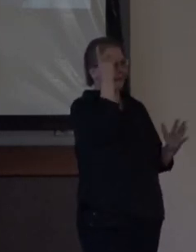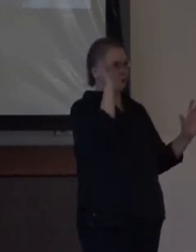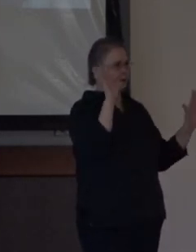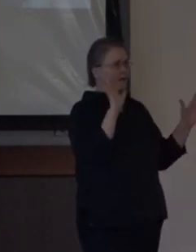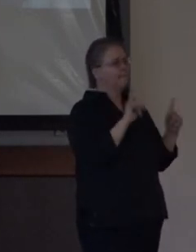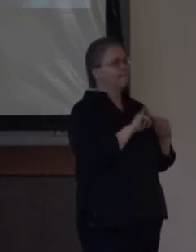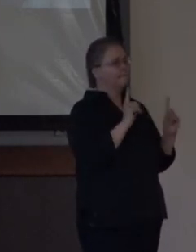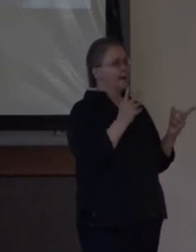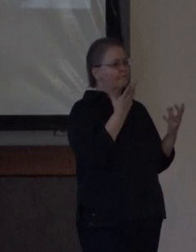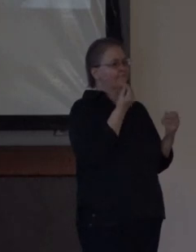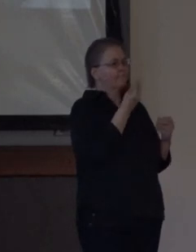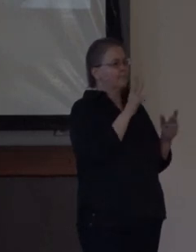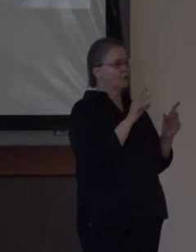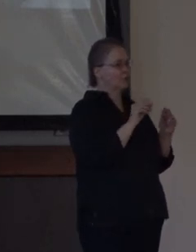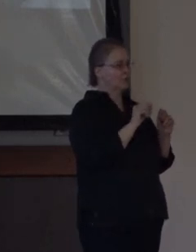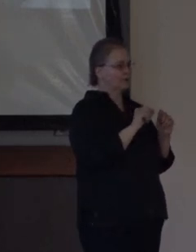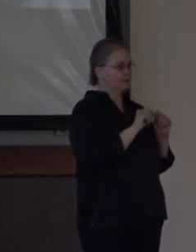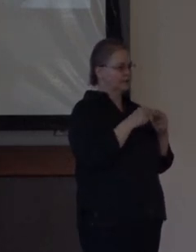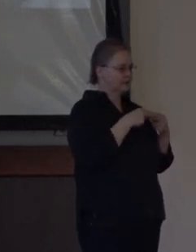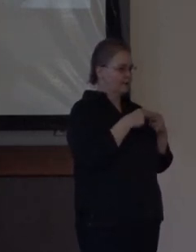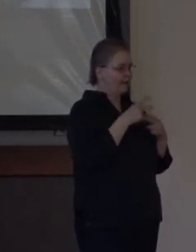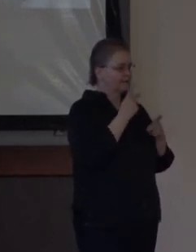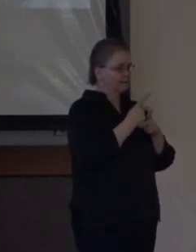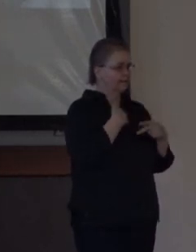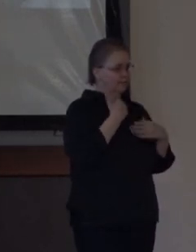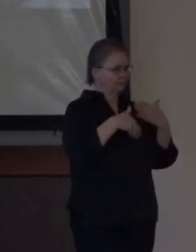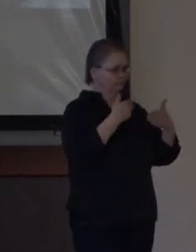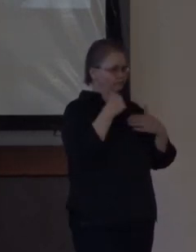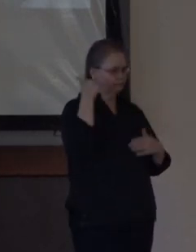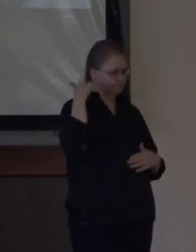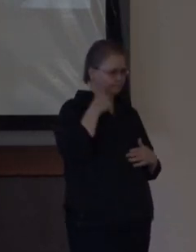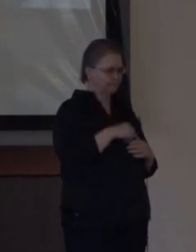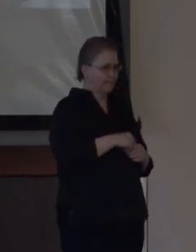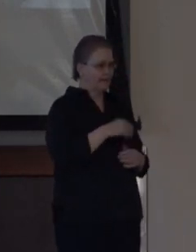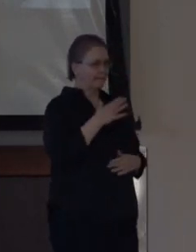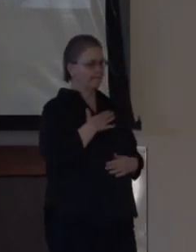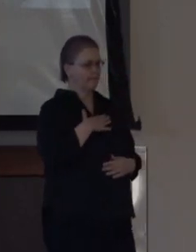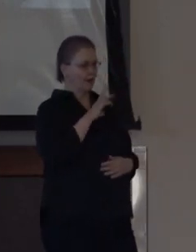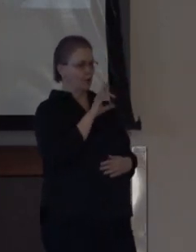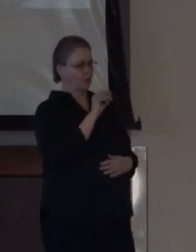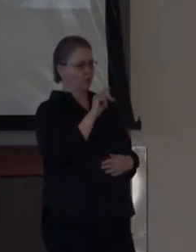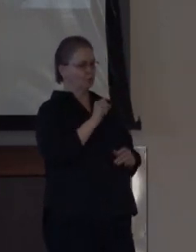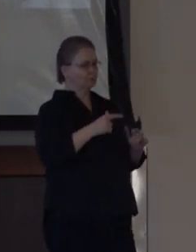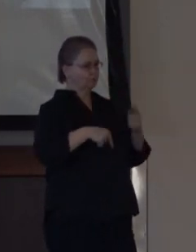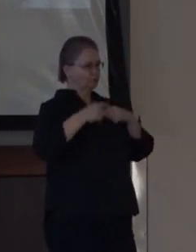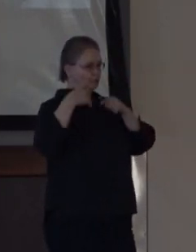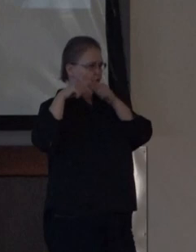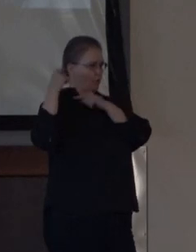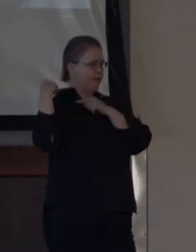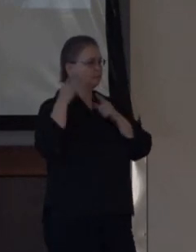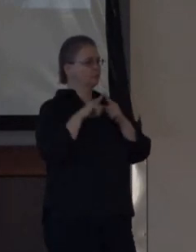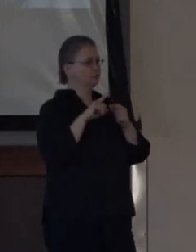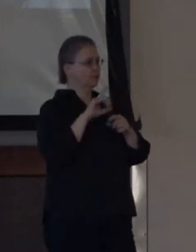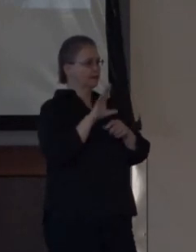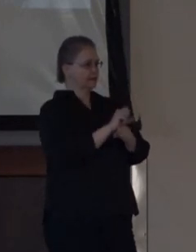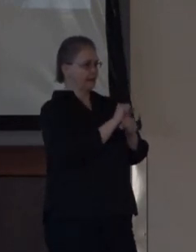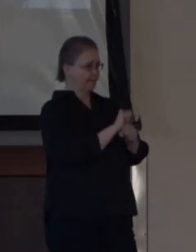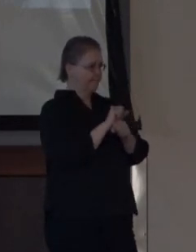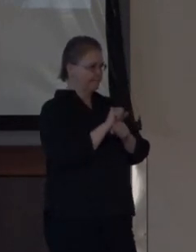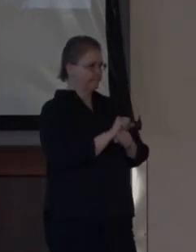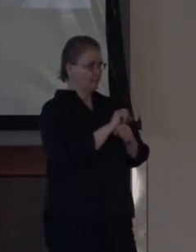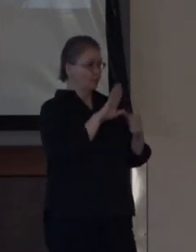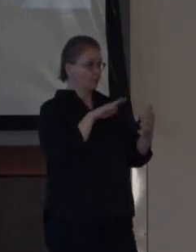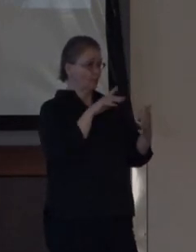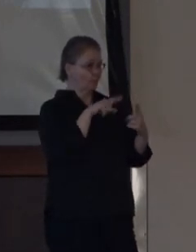I got a few slides to keep me on track. So I can trace the roots of my family all the way back to slavery. But once I get